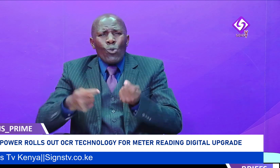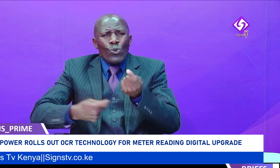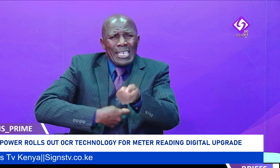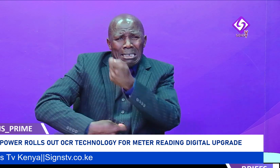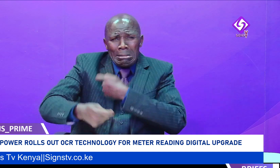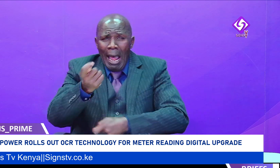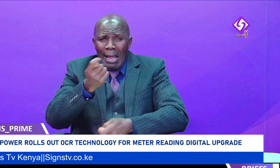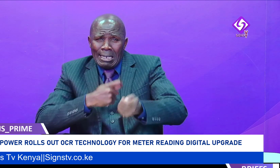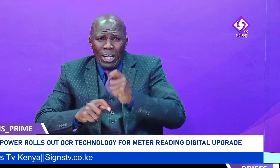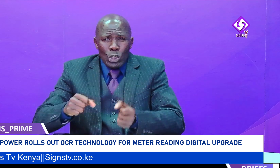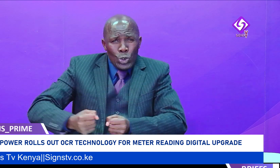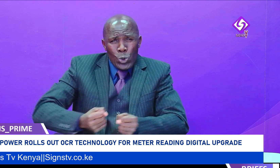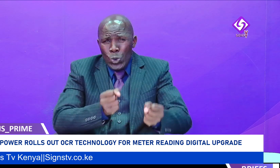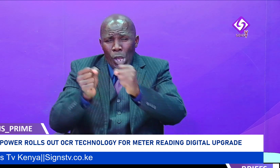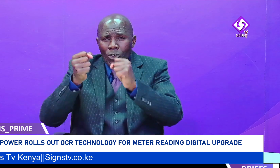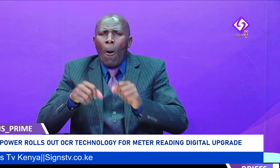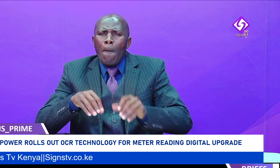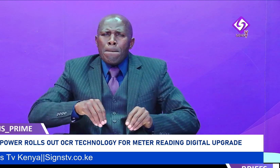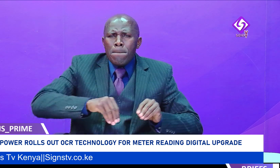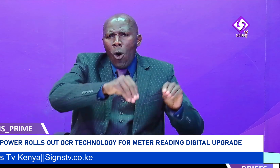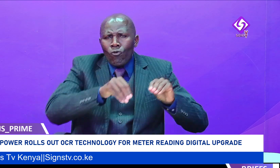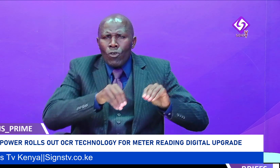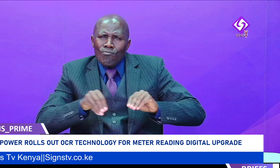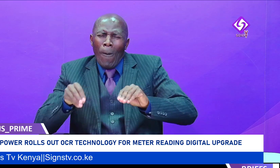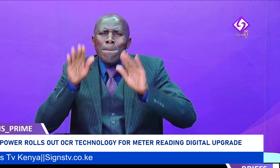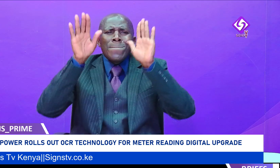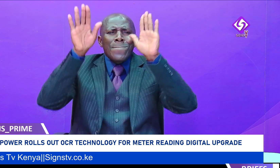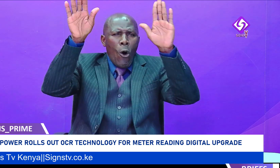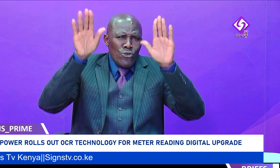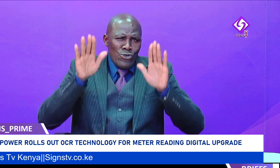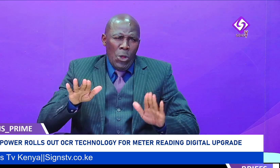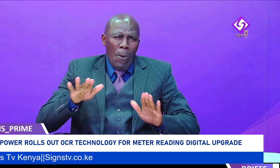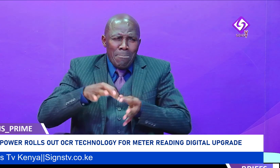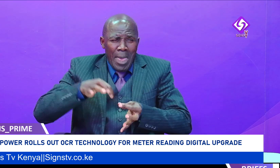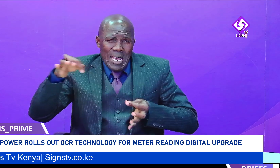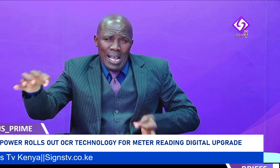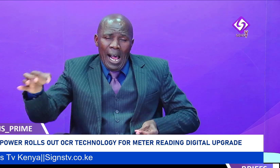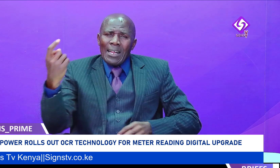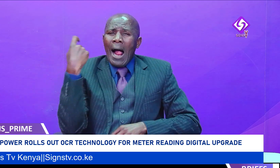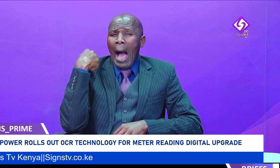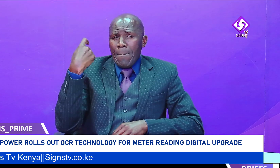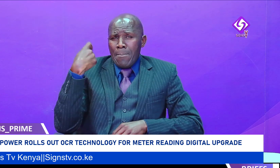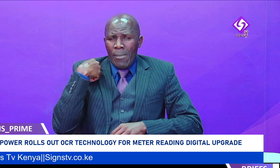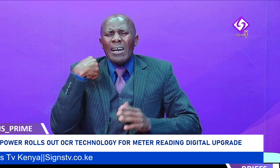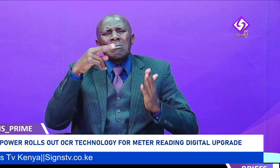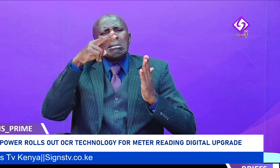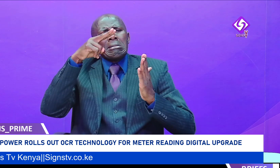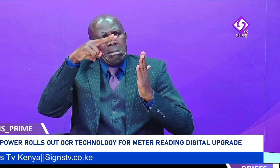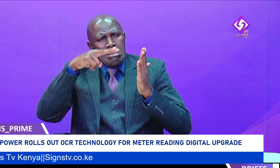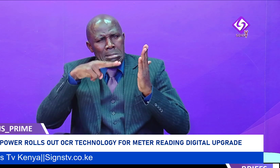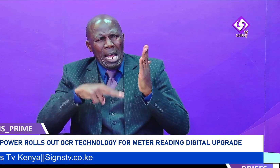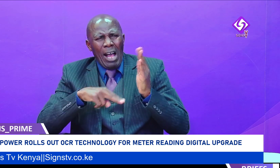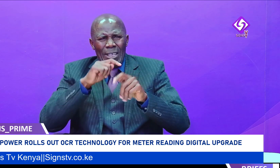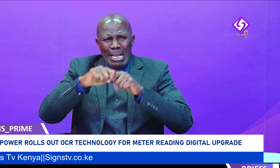The new OCR system is set to replace the traditional manual method of typing in meter numbers